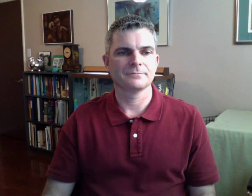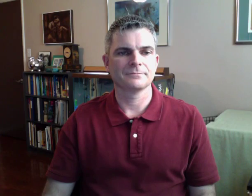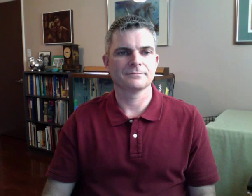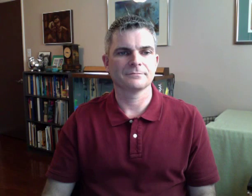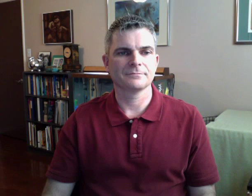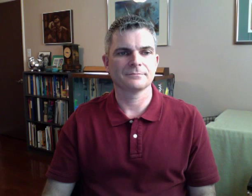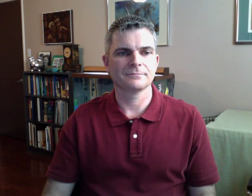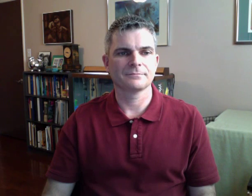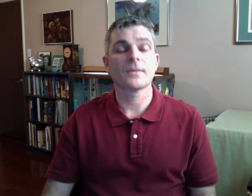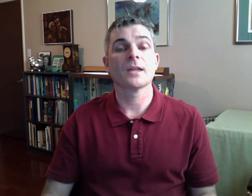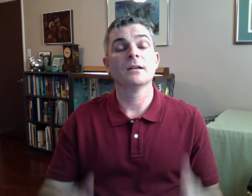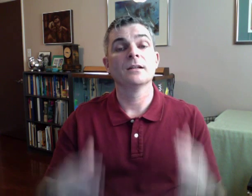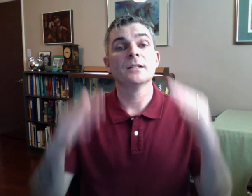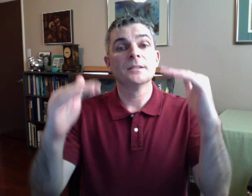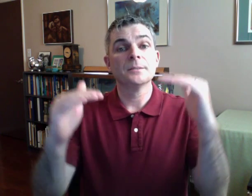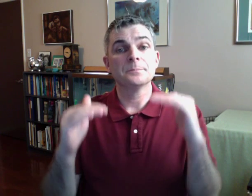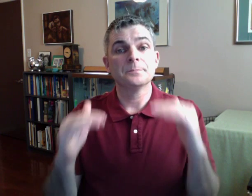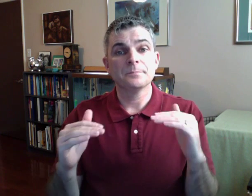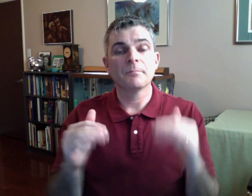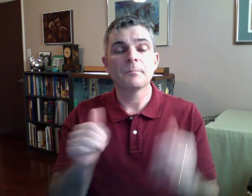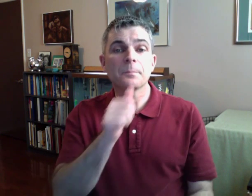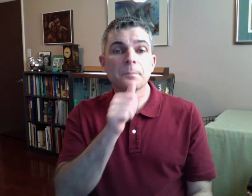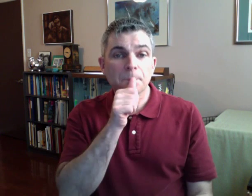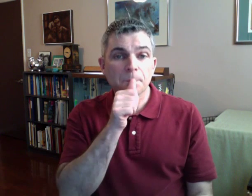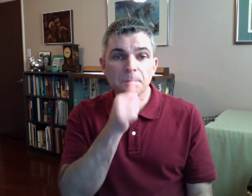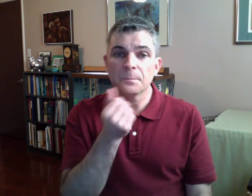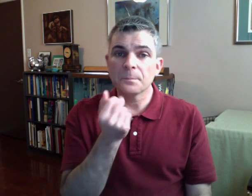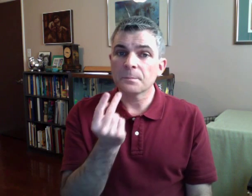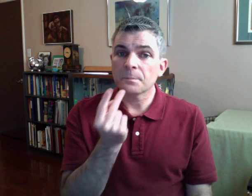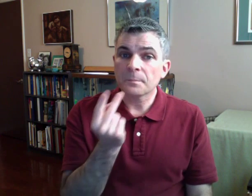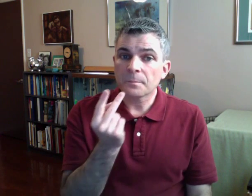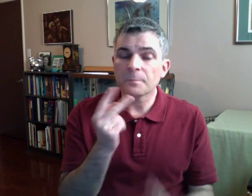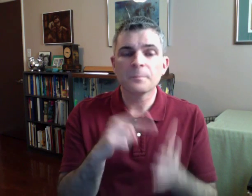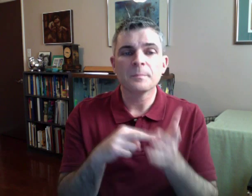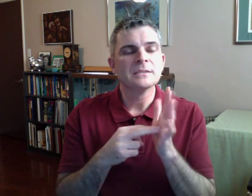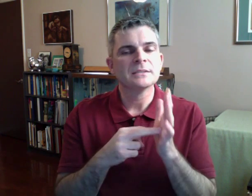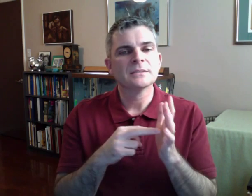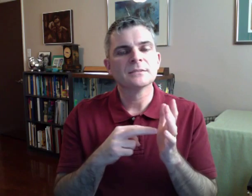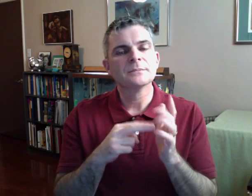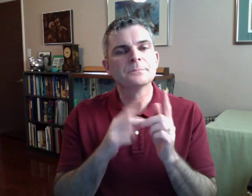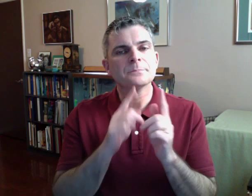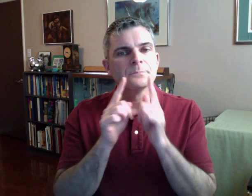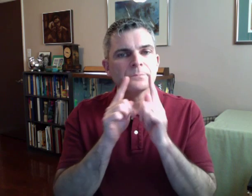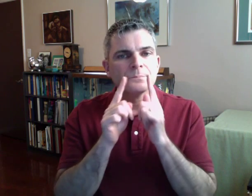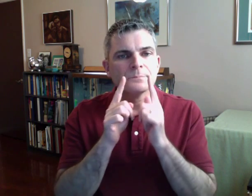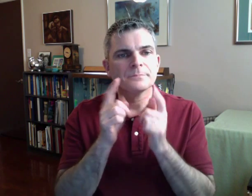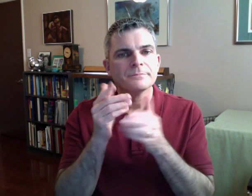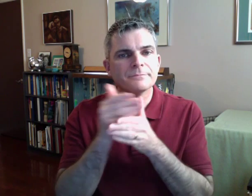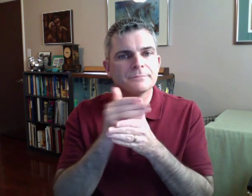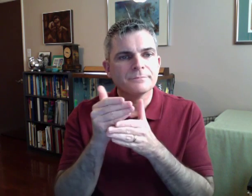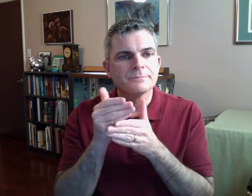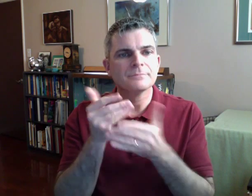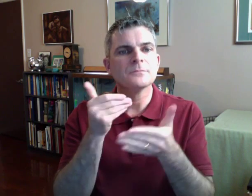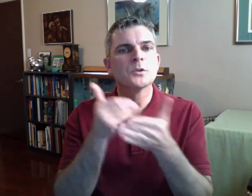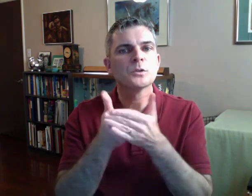The intimate register is a communication that is meant to be kind. It is reserved for close family members. It is speech